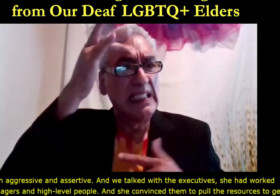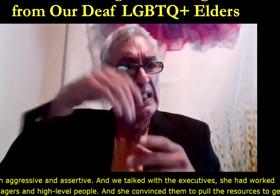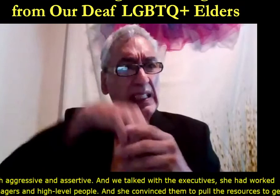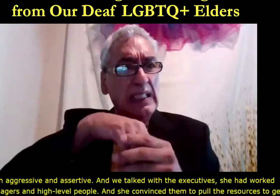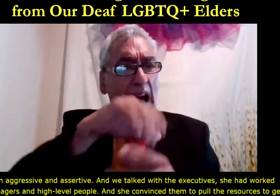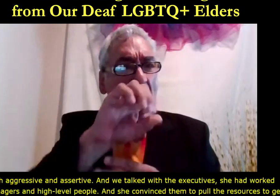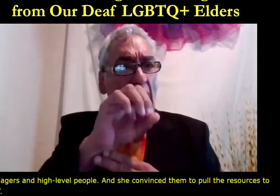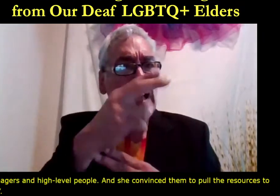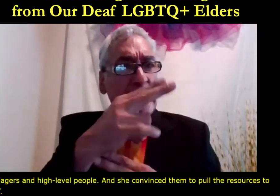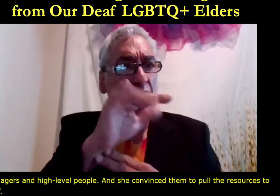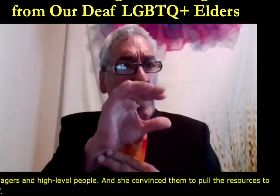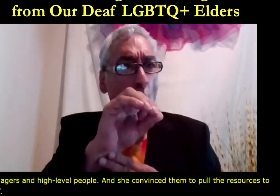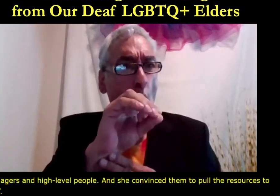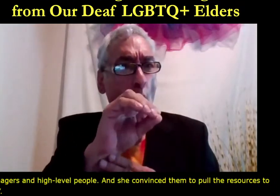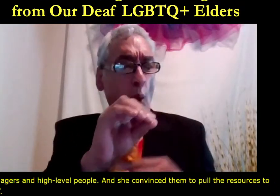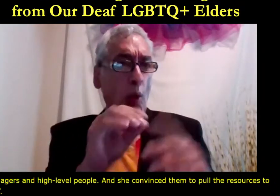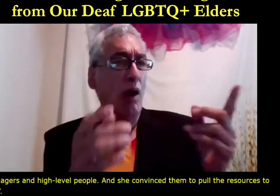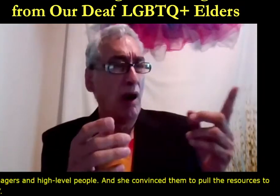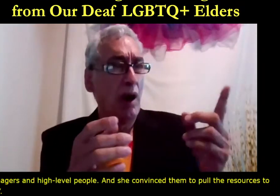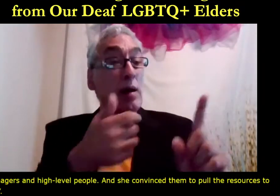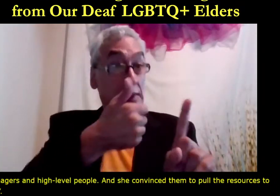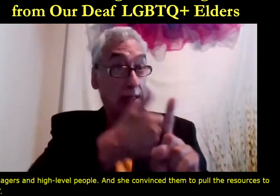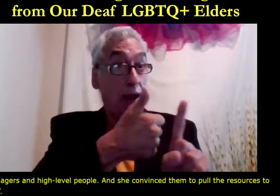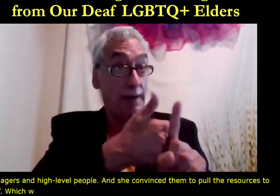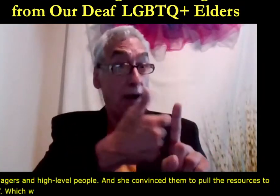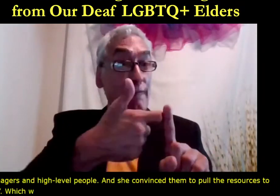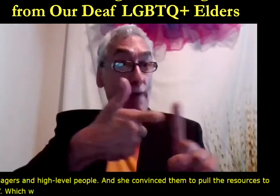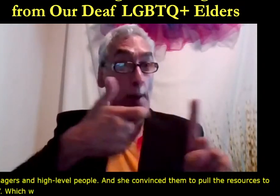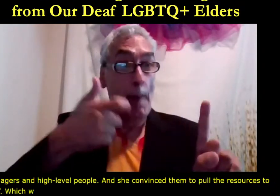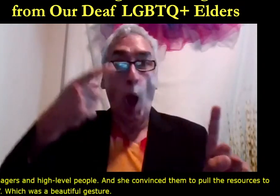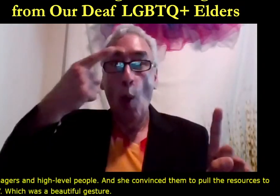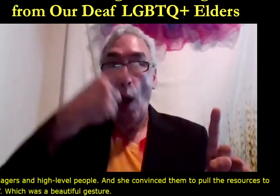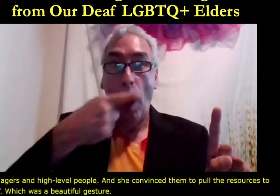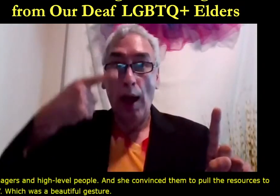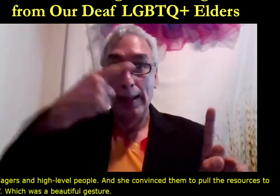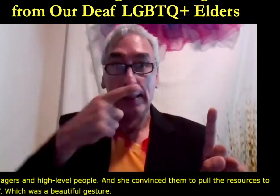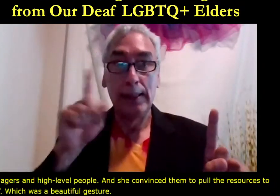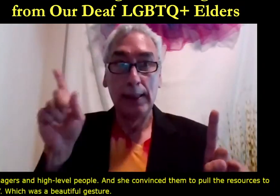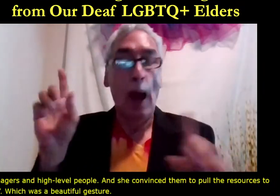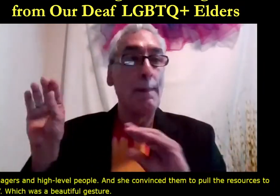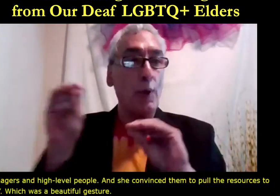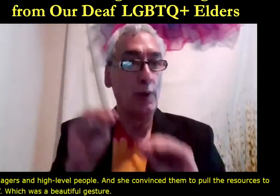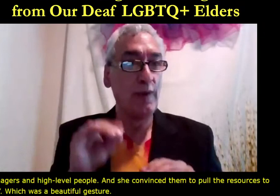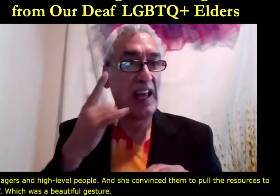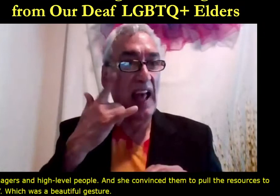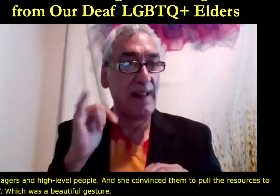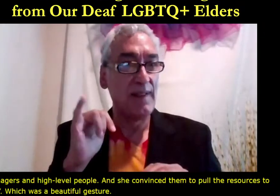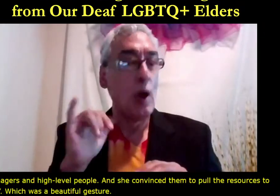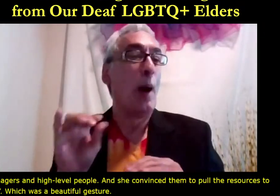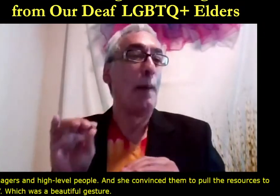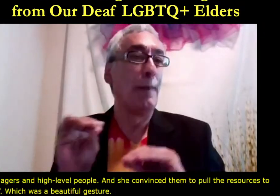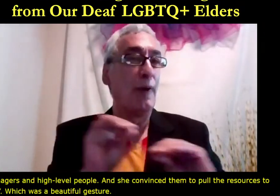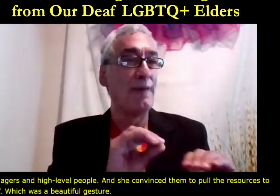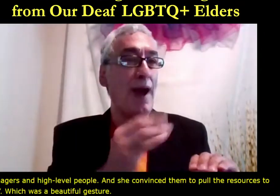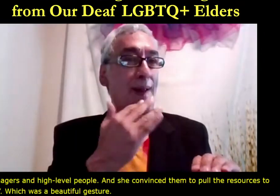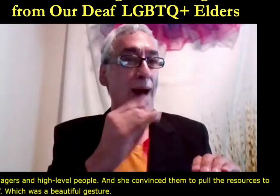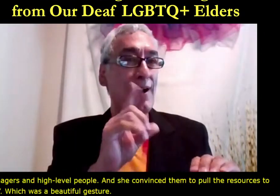um and her father was sick and he was in ohio uh he was also from hawaii and moved to